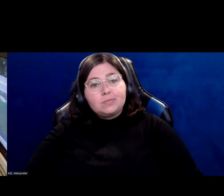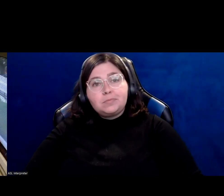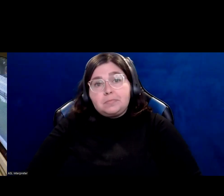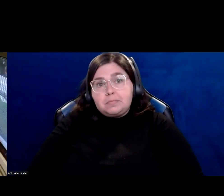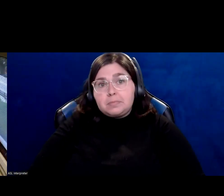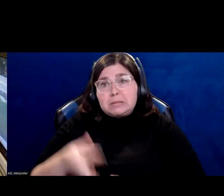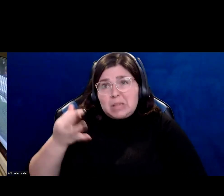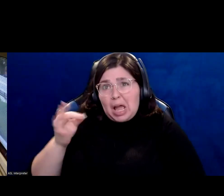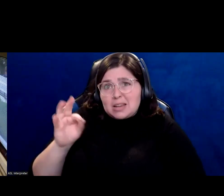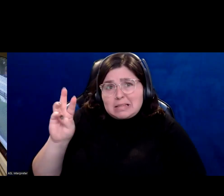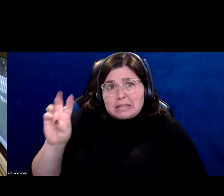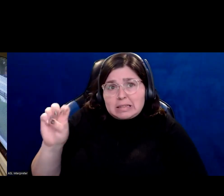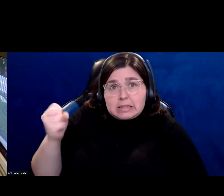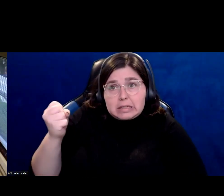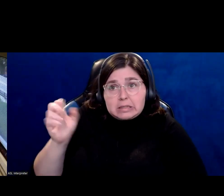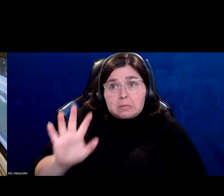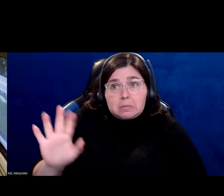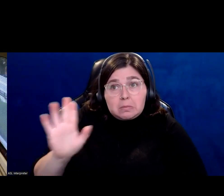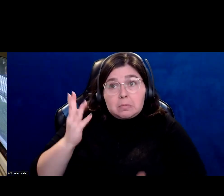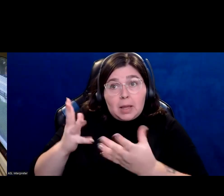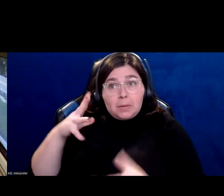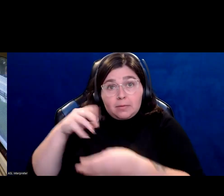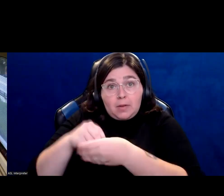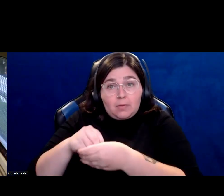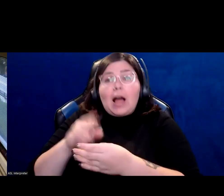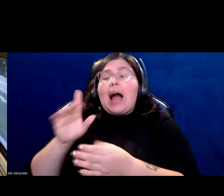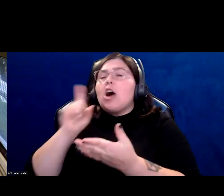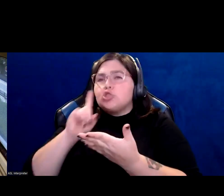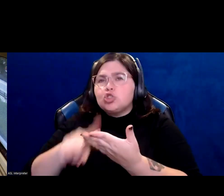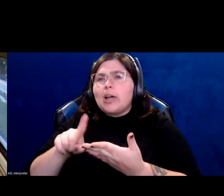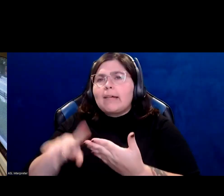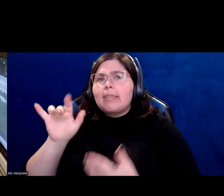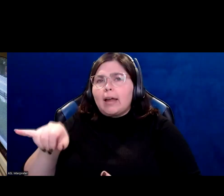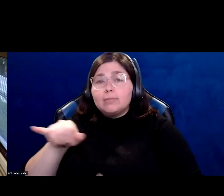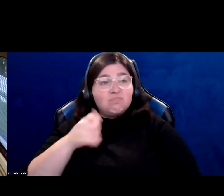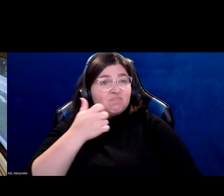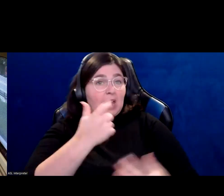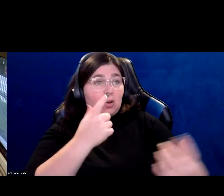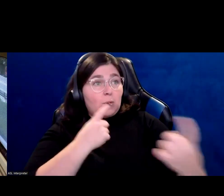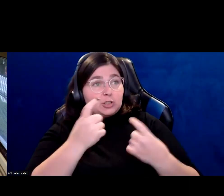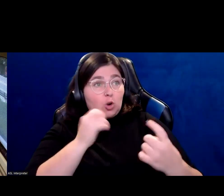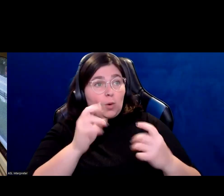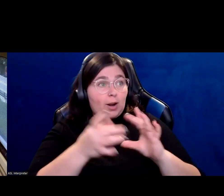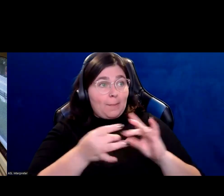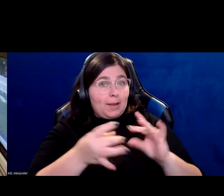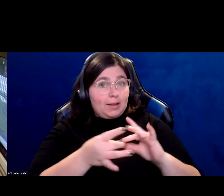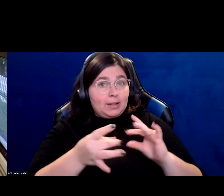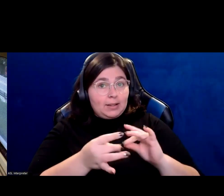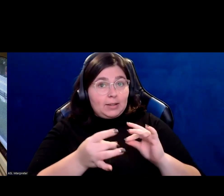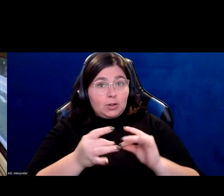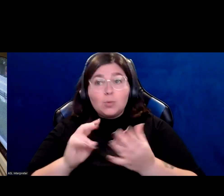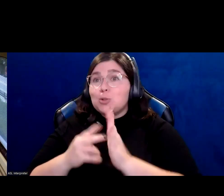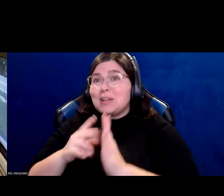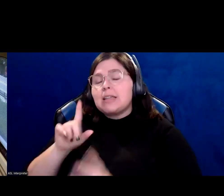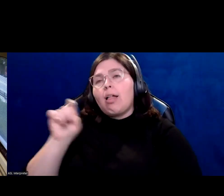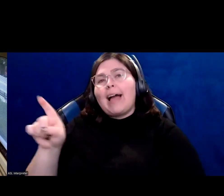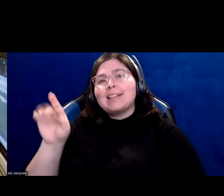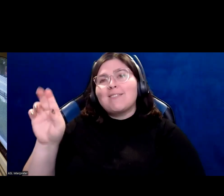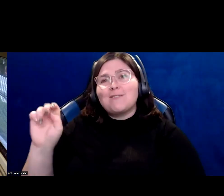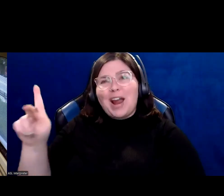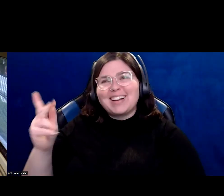All right. Could be. Okay. I'll check, Any other questions or comments? which means I'll ask Frank.